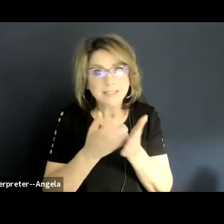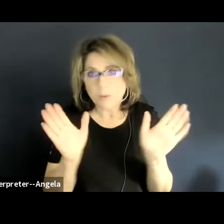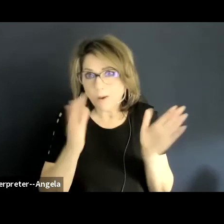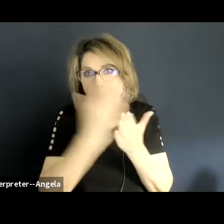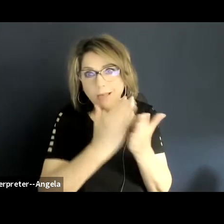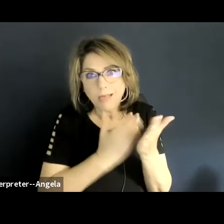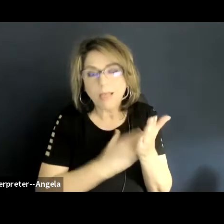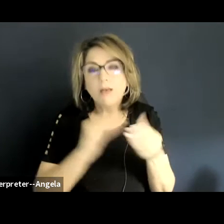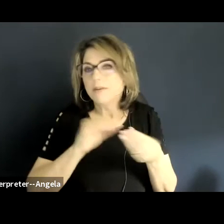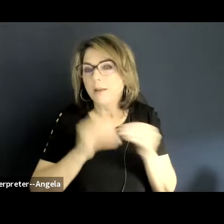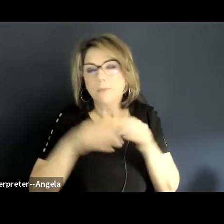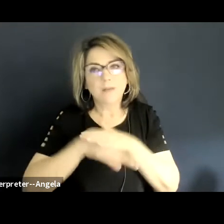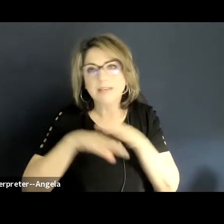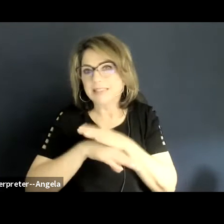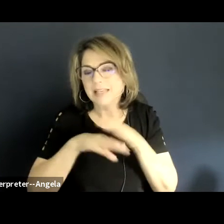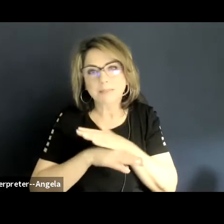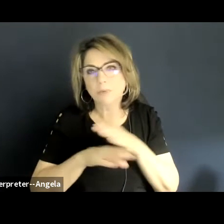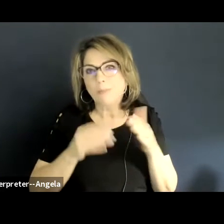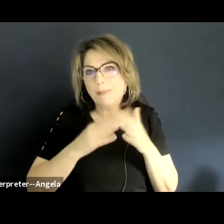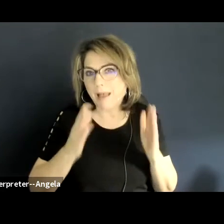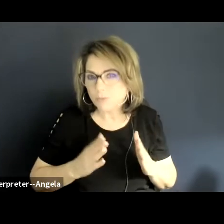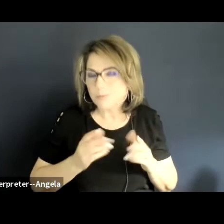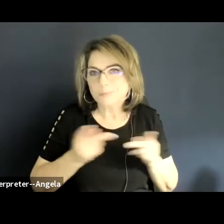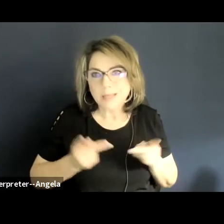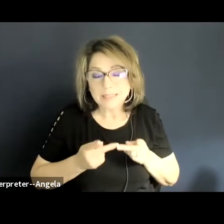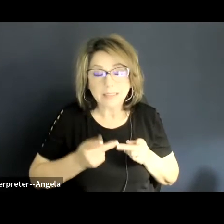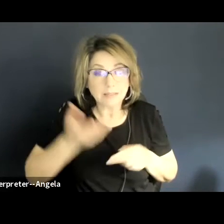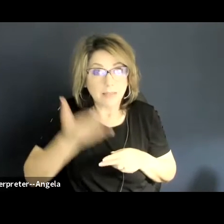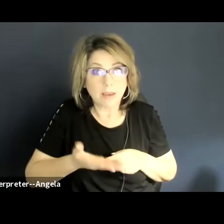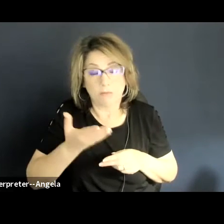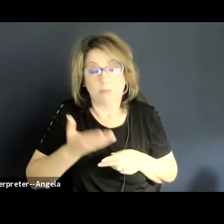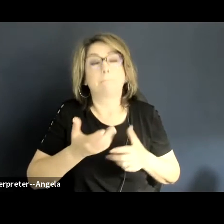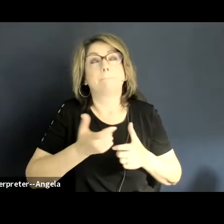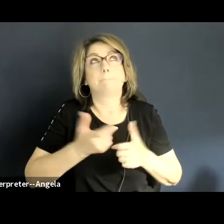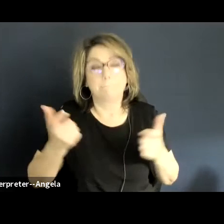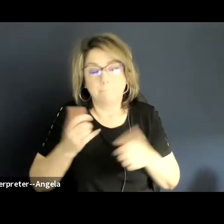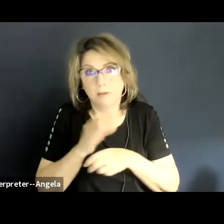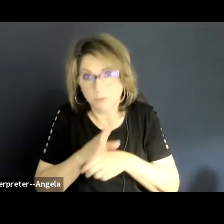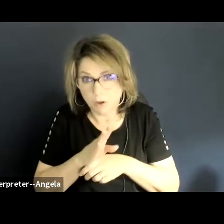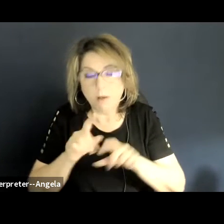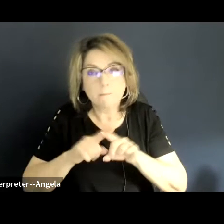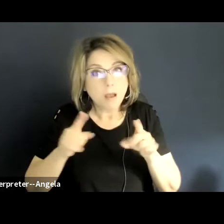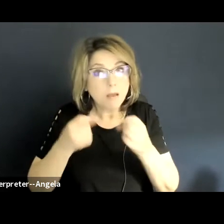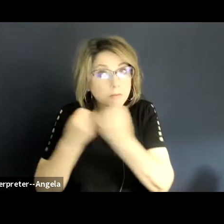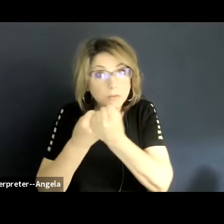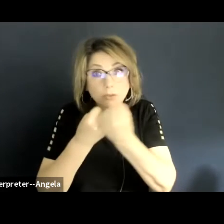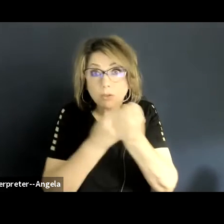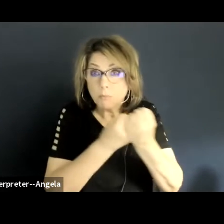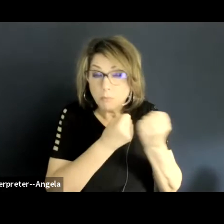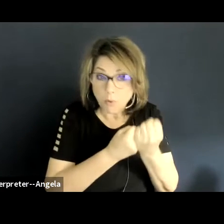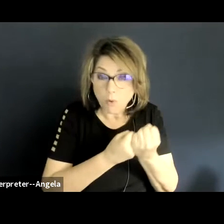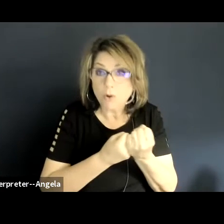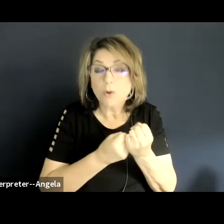accessible units that are there. And that's quite a undertaking, but with the support that you can get